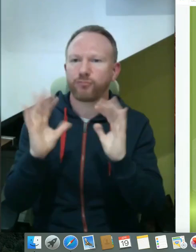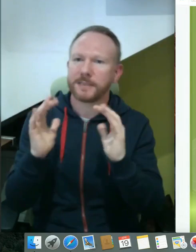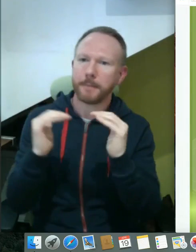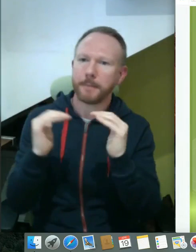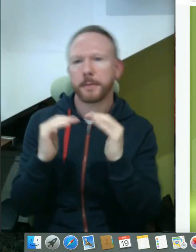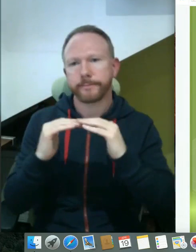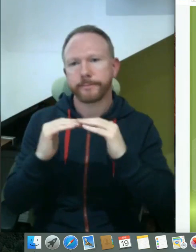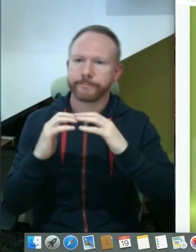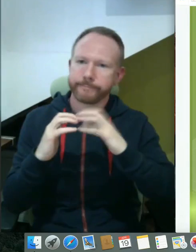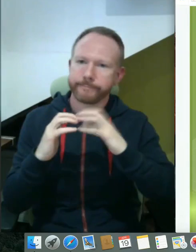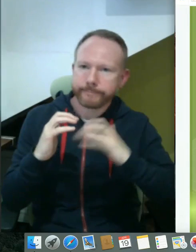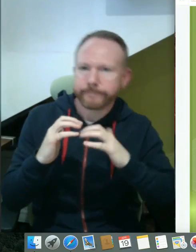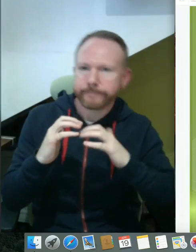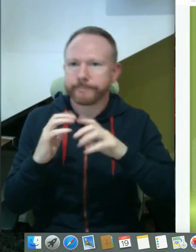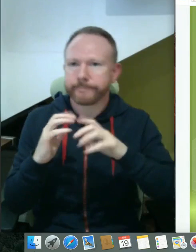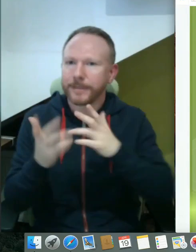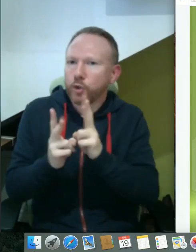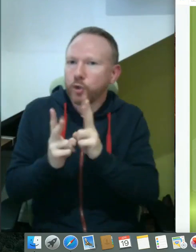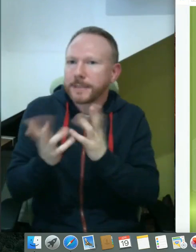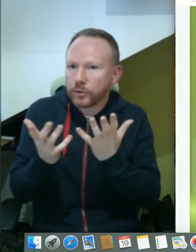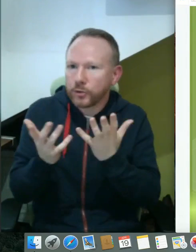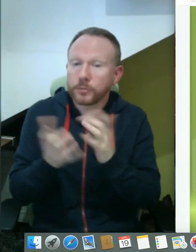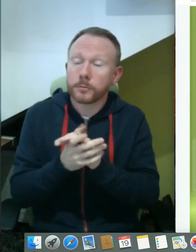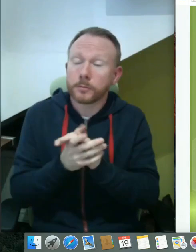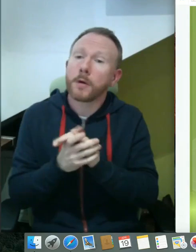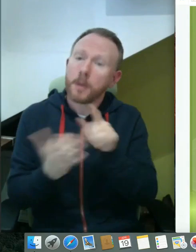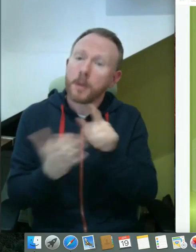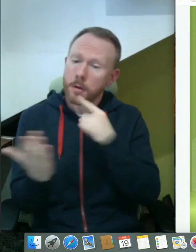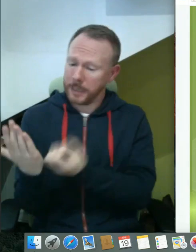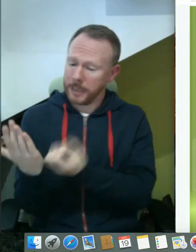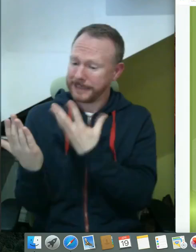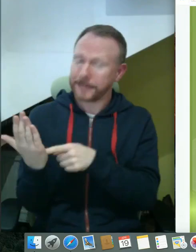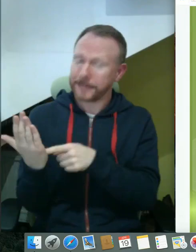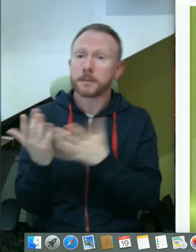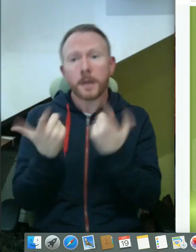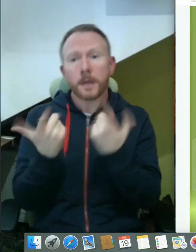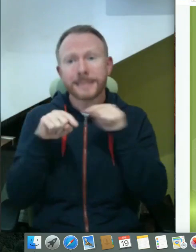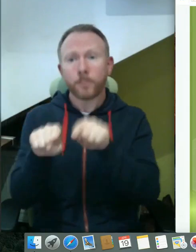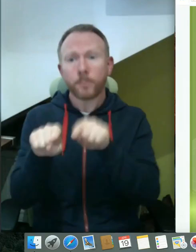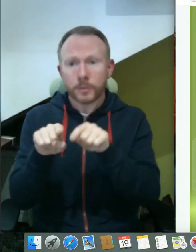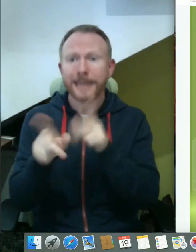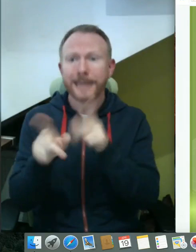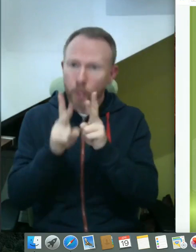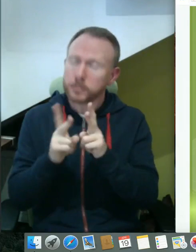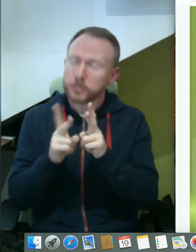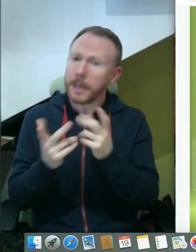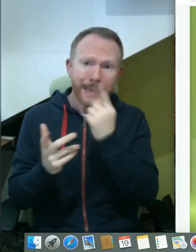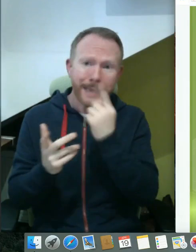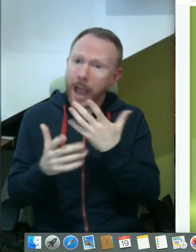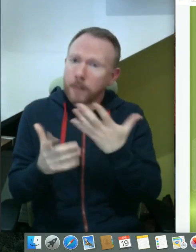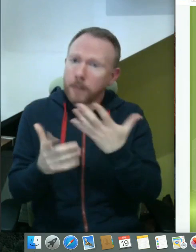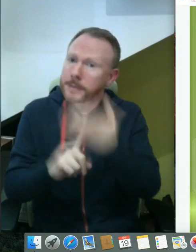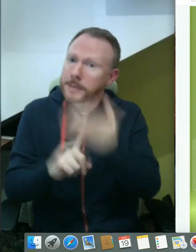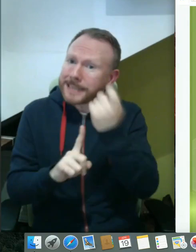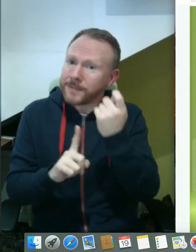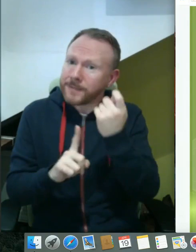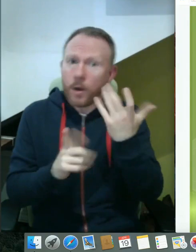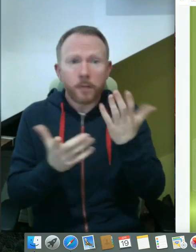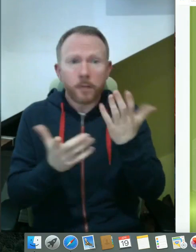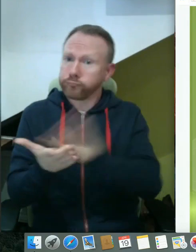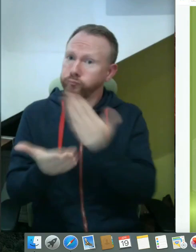And whilst acknowledging that simultaneous interpretation can be meaningful and effective,